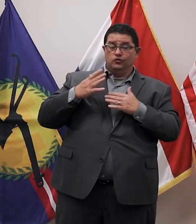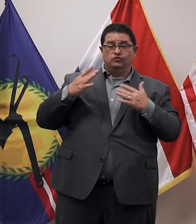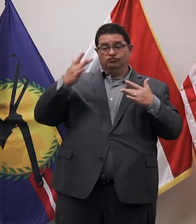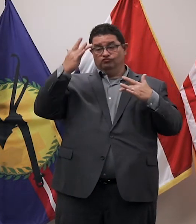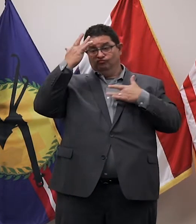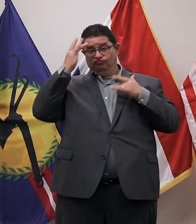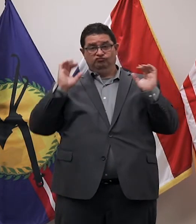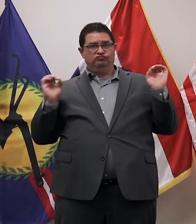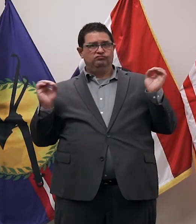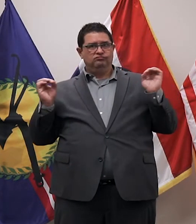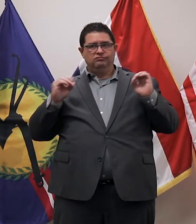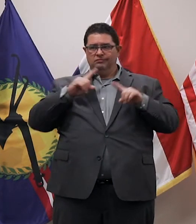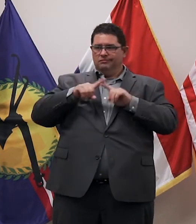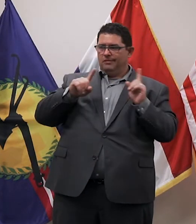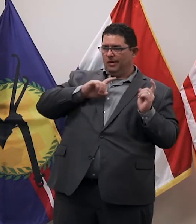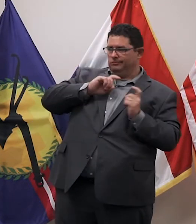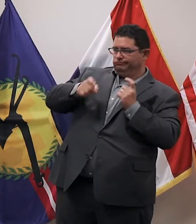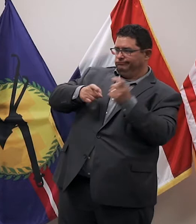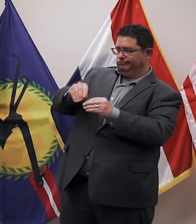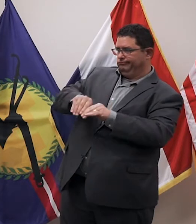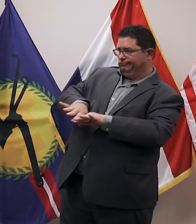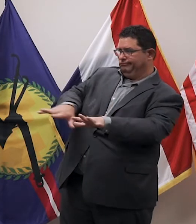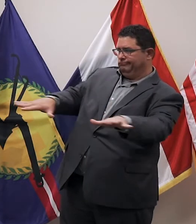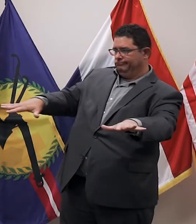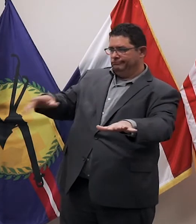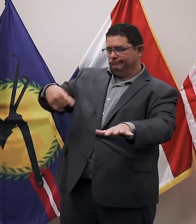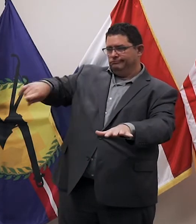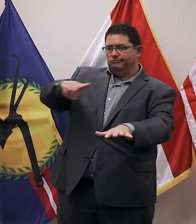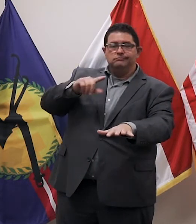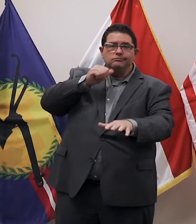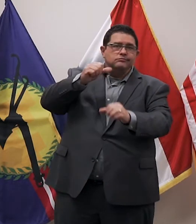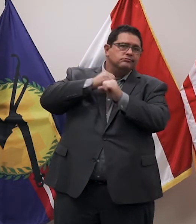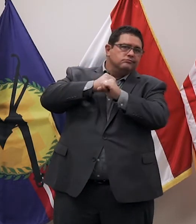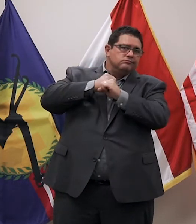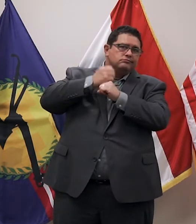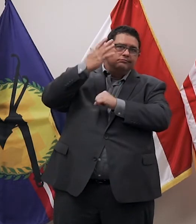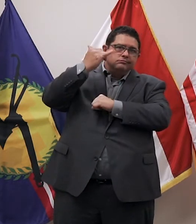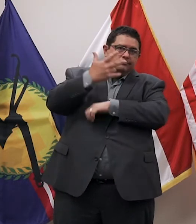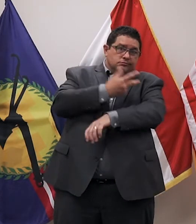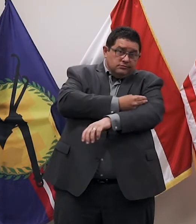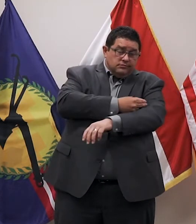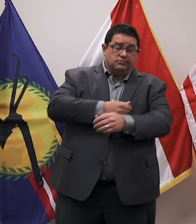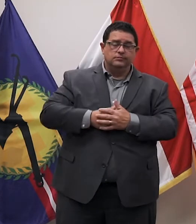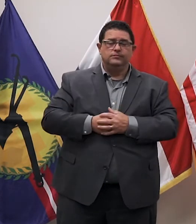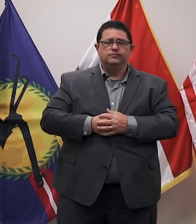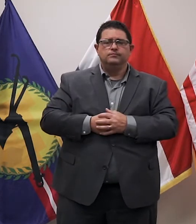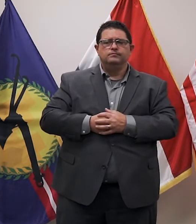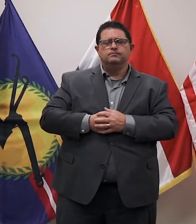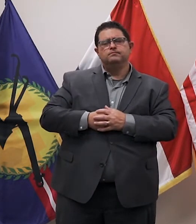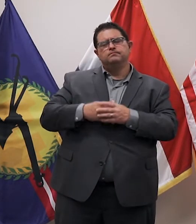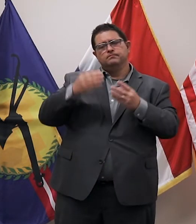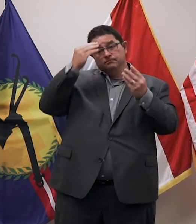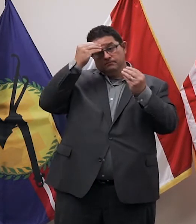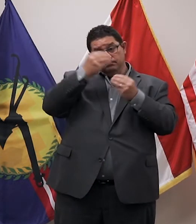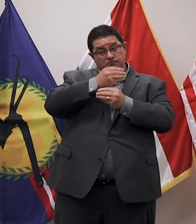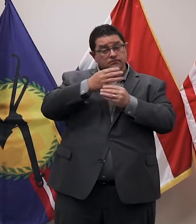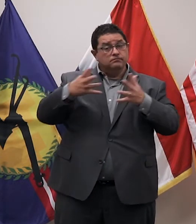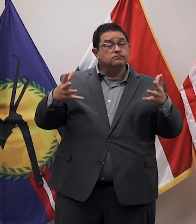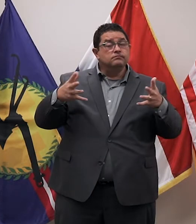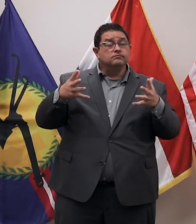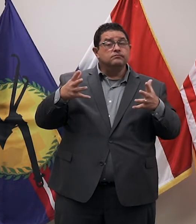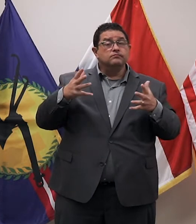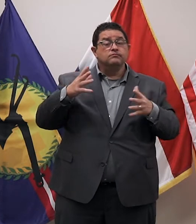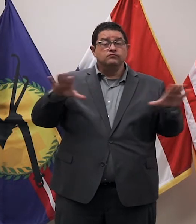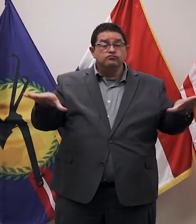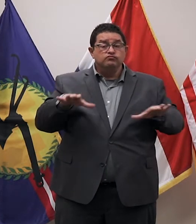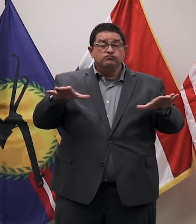to those who are not protected by a vaccine. The advisory issued by these 3 health departments in our region was done